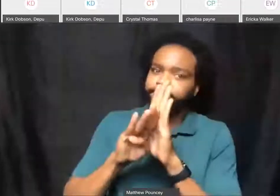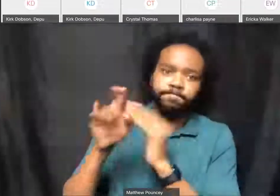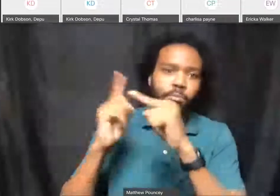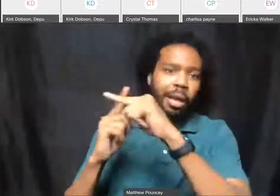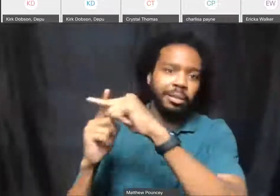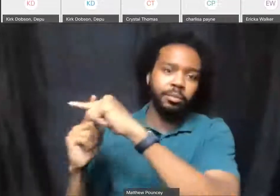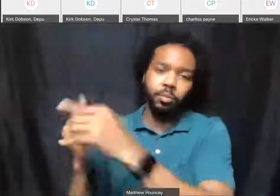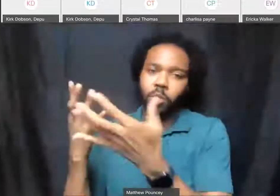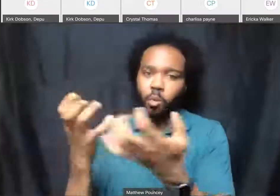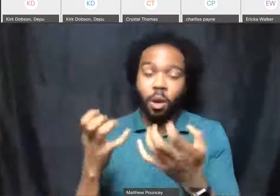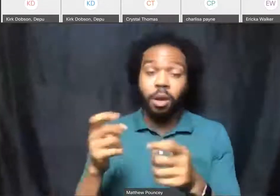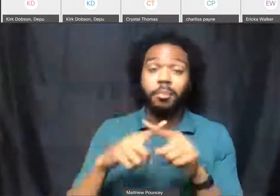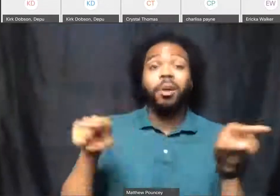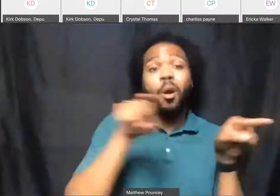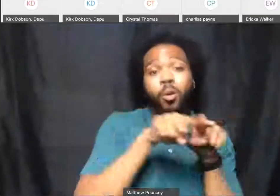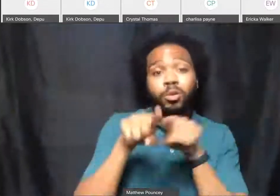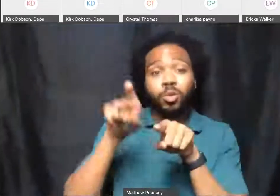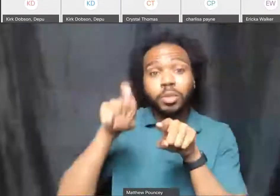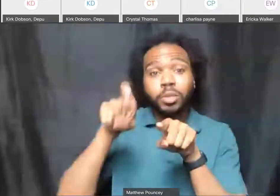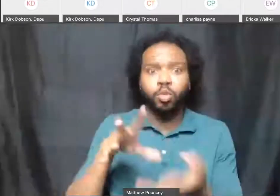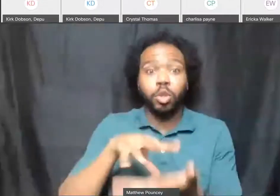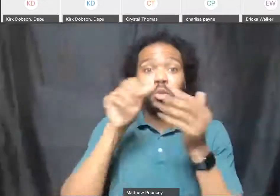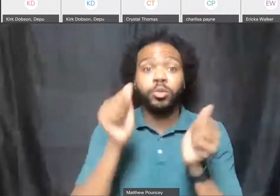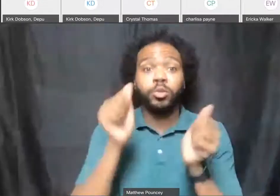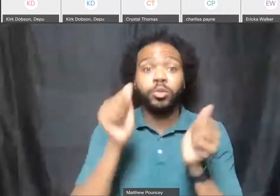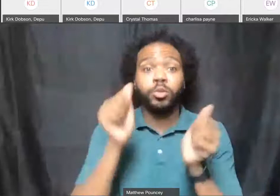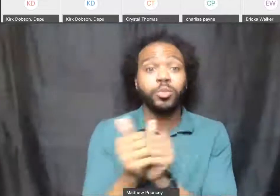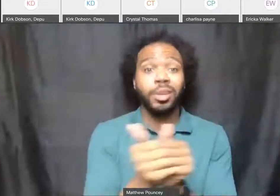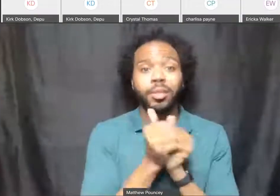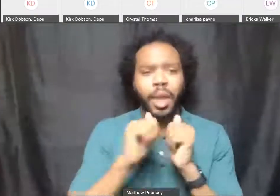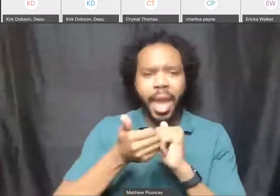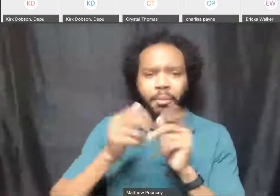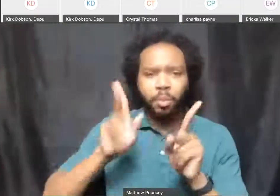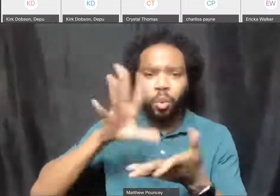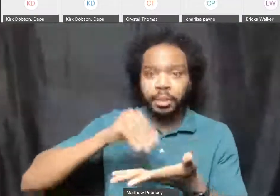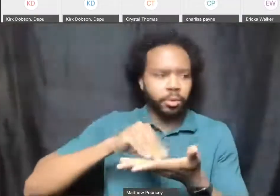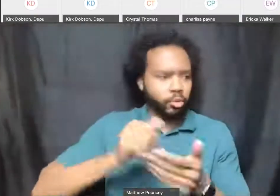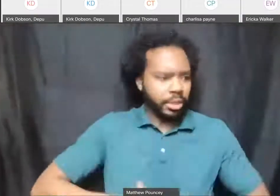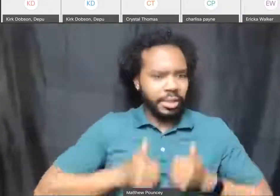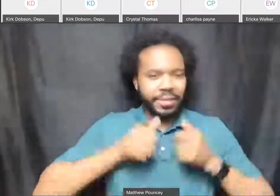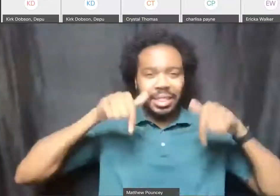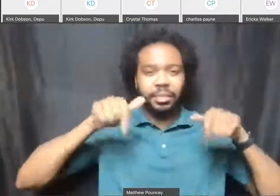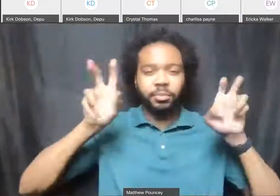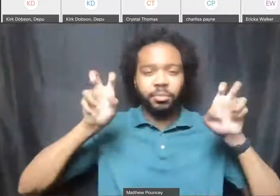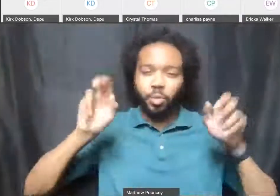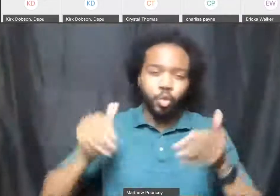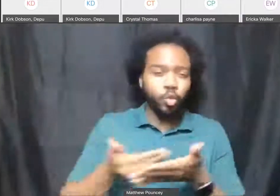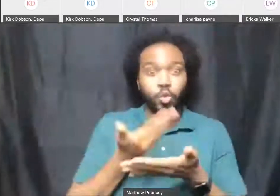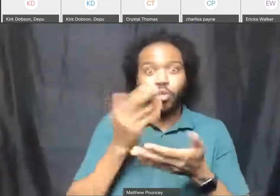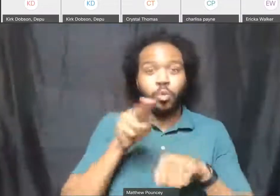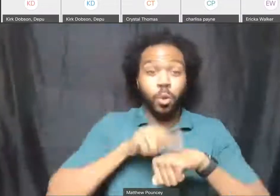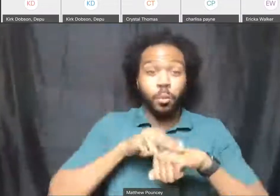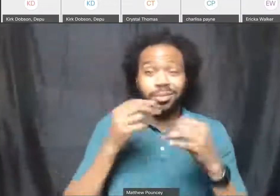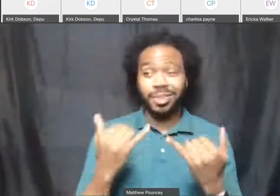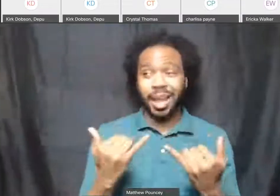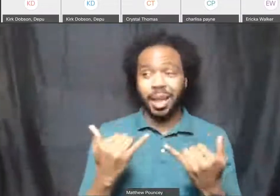also really need to learn together how people will live in this new normal. And the way it is now is the